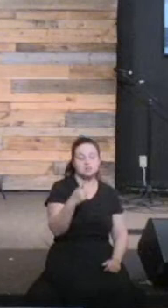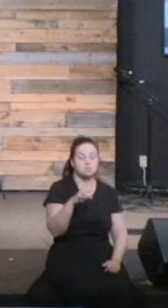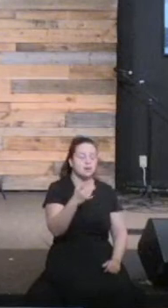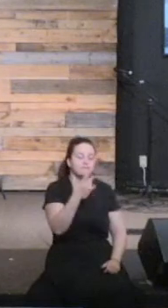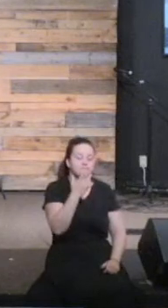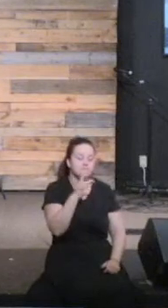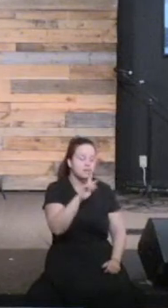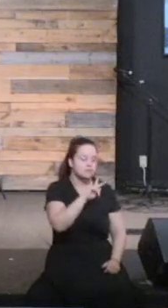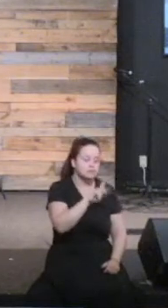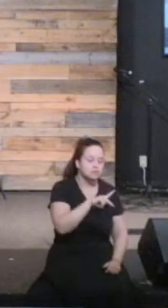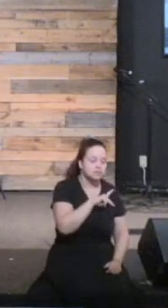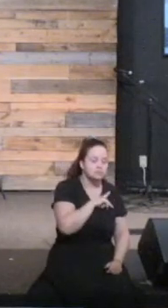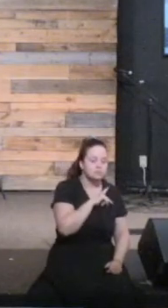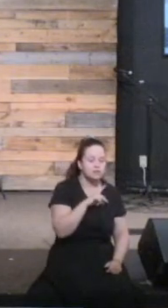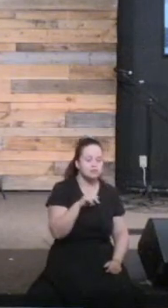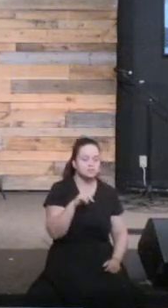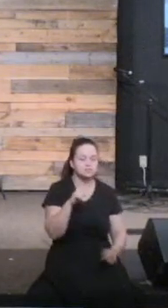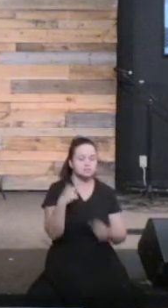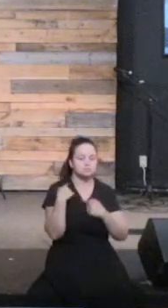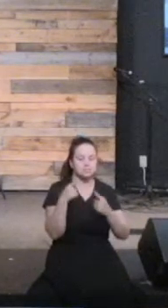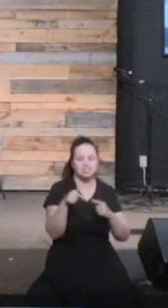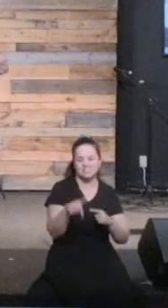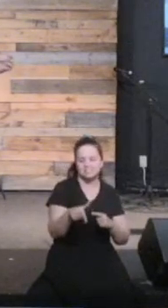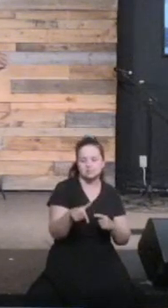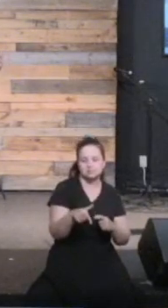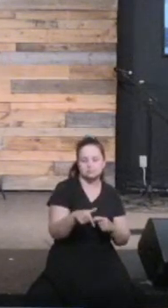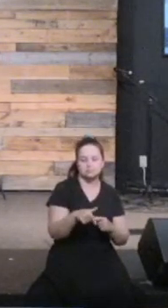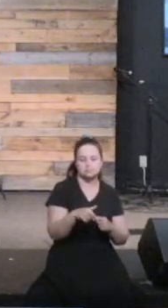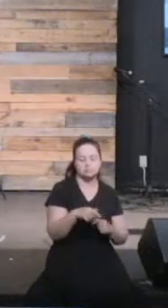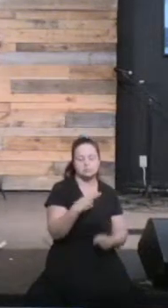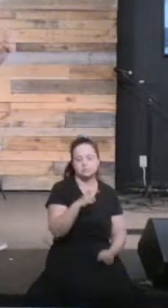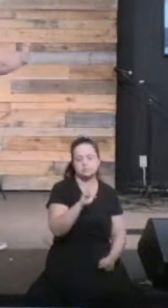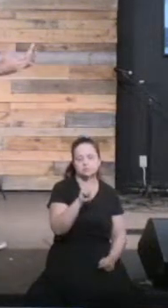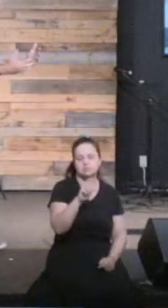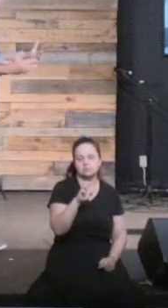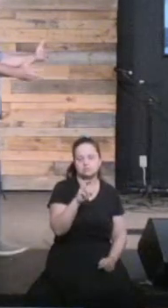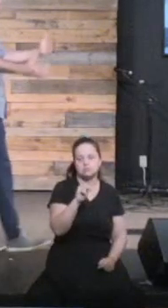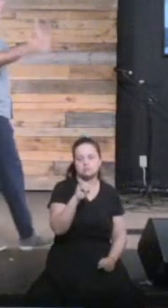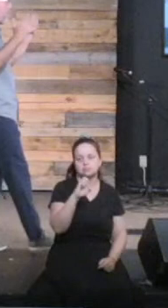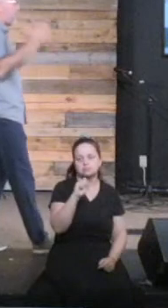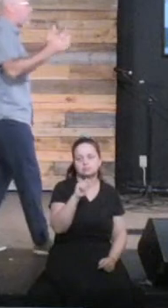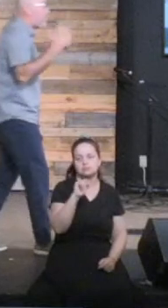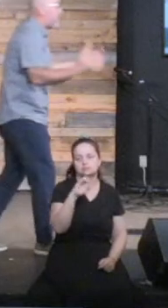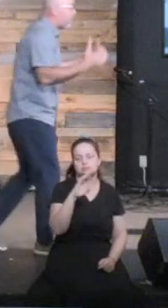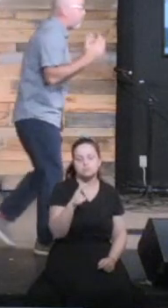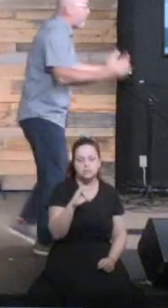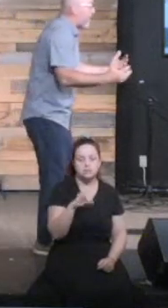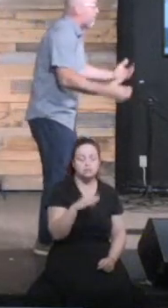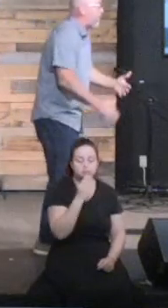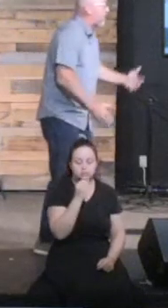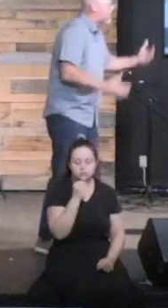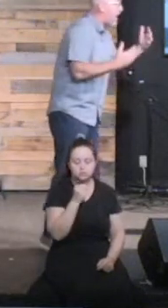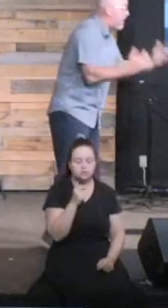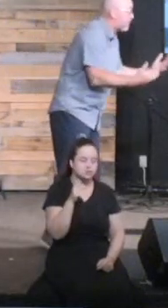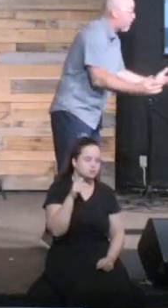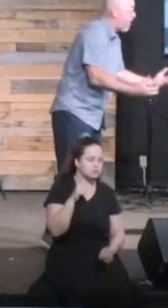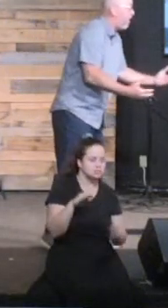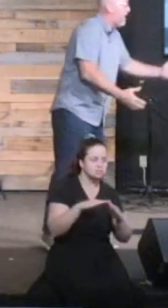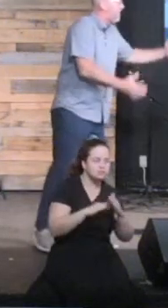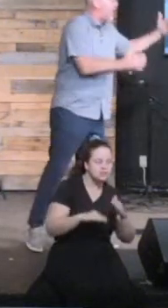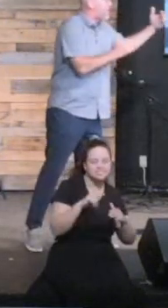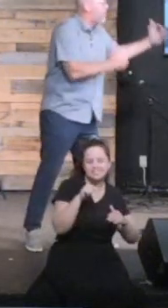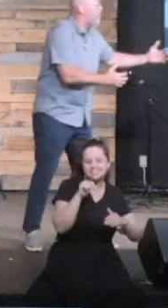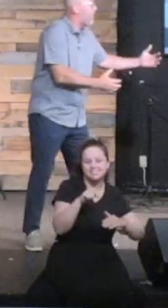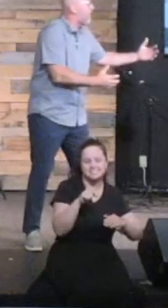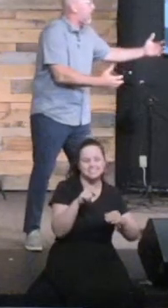coming into this time Hellenistic Judaism was built on this need to reinvent their faith because after